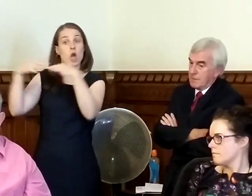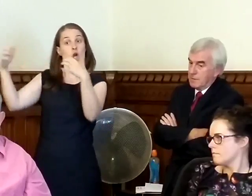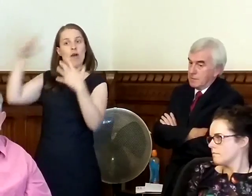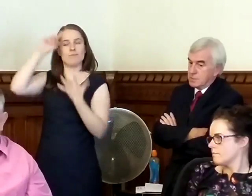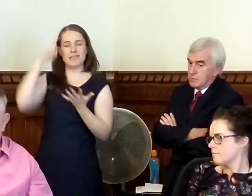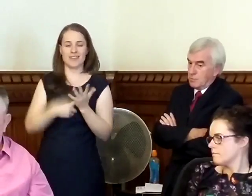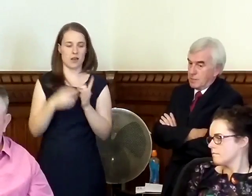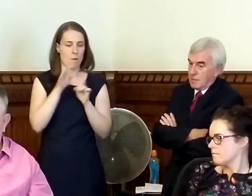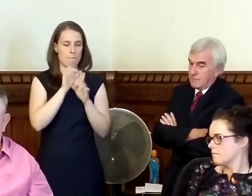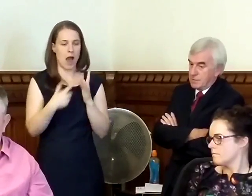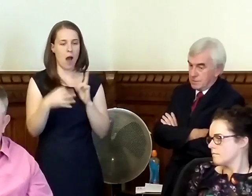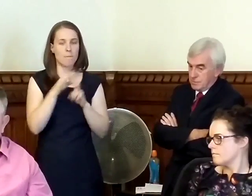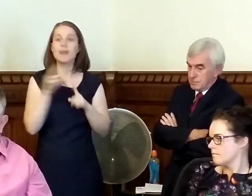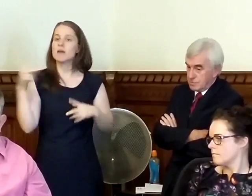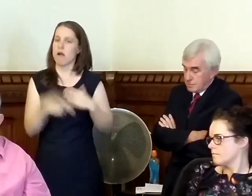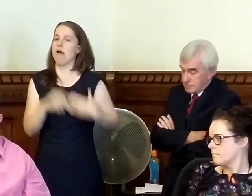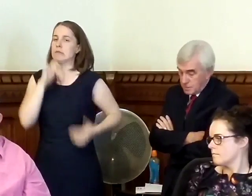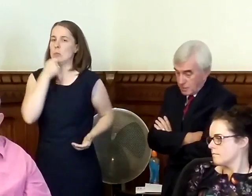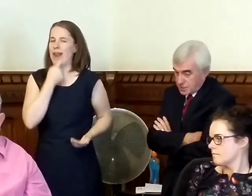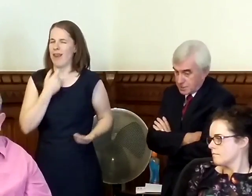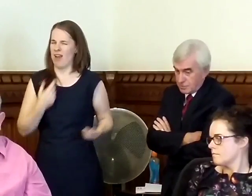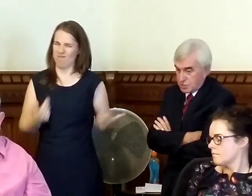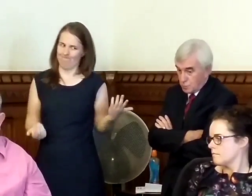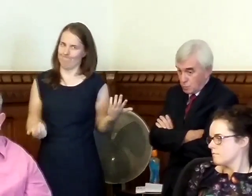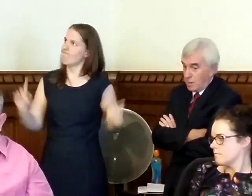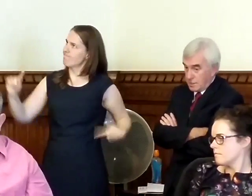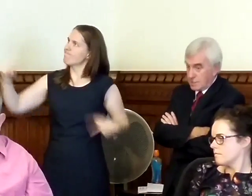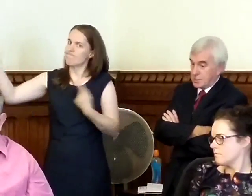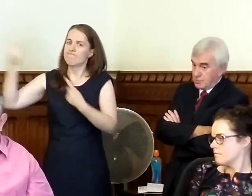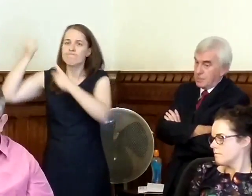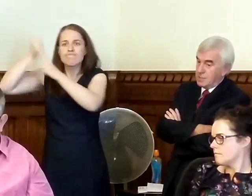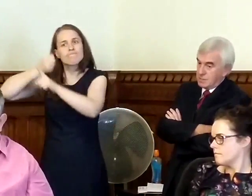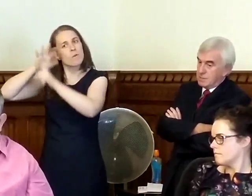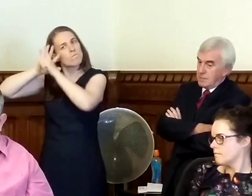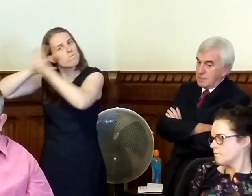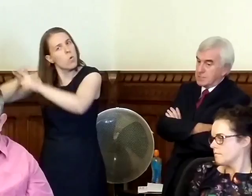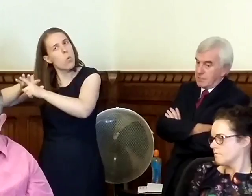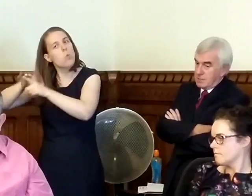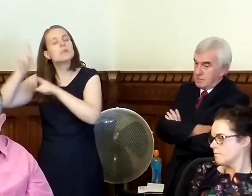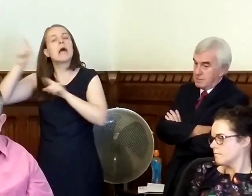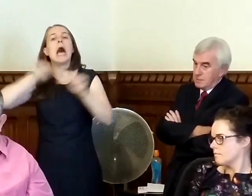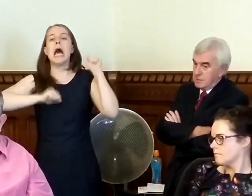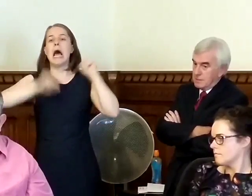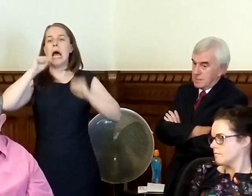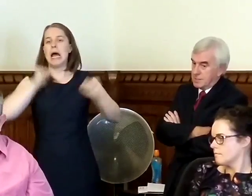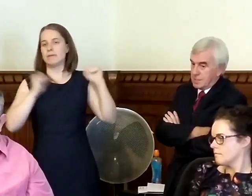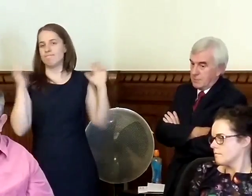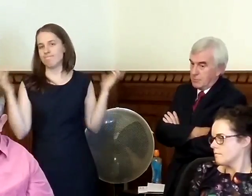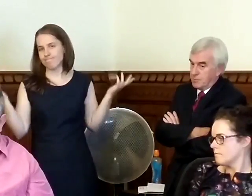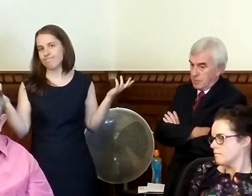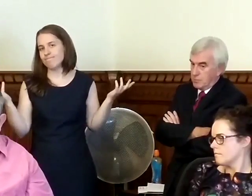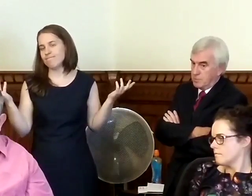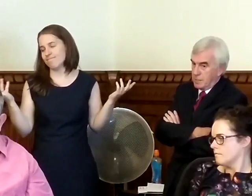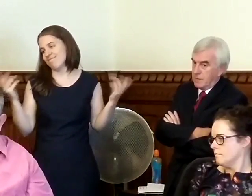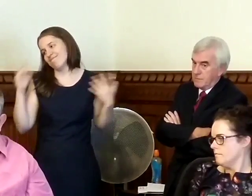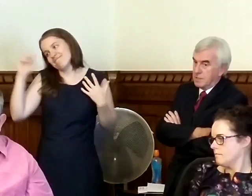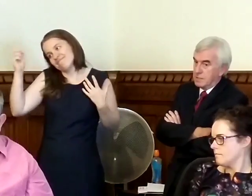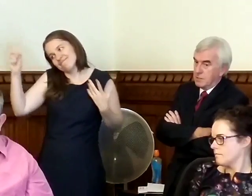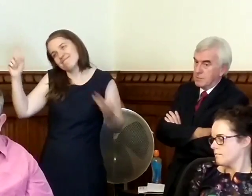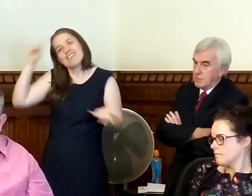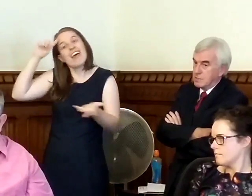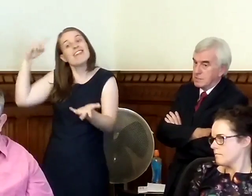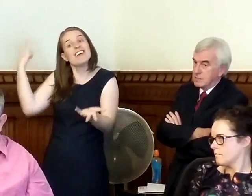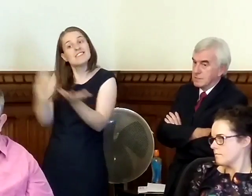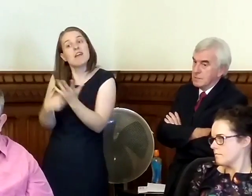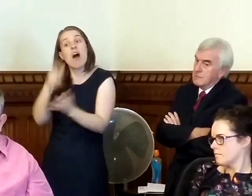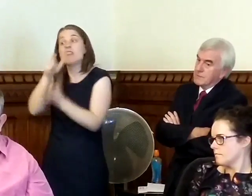them back. So what we have to do, you ask the question why, that's the reason they decided of disabled people would pay for